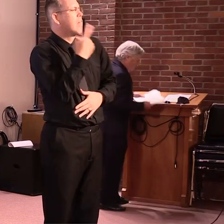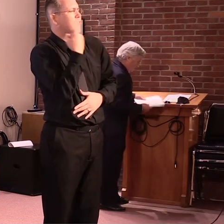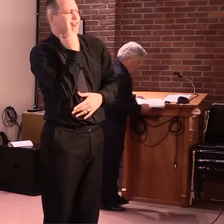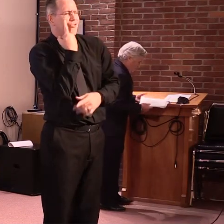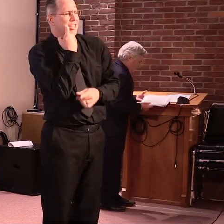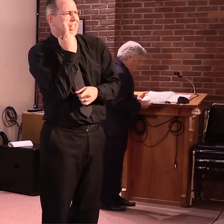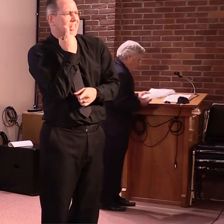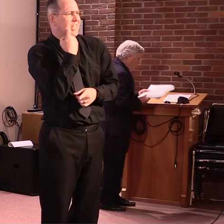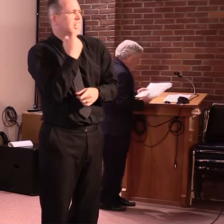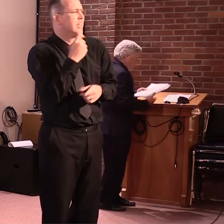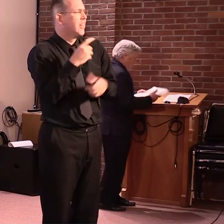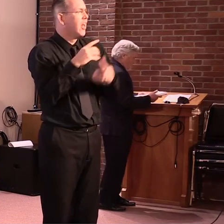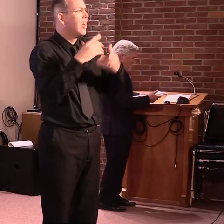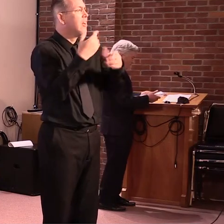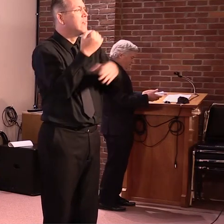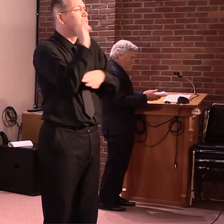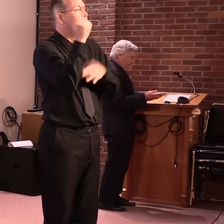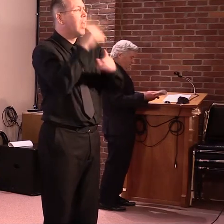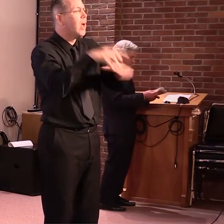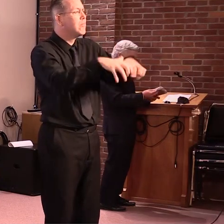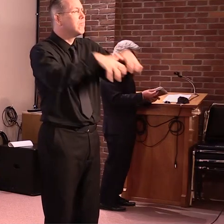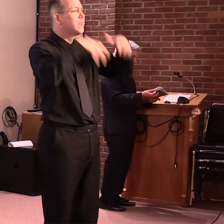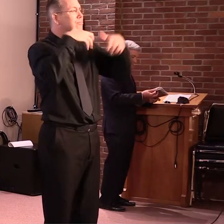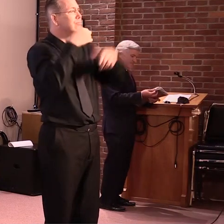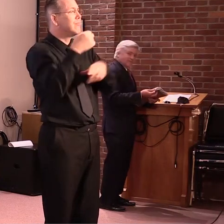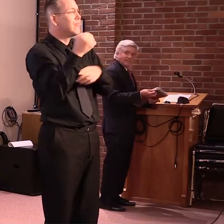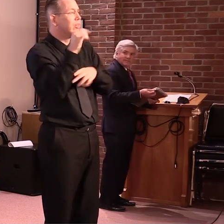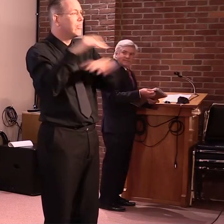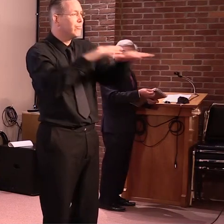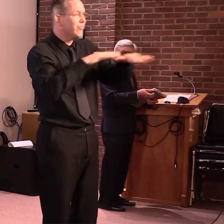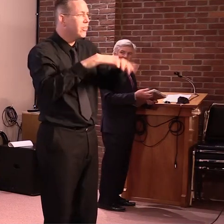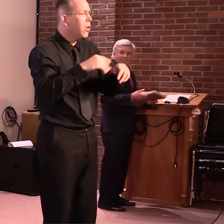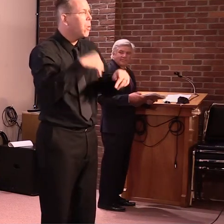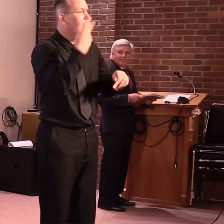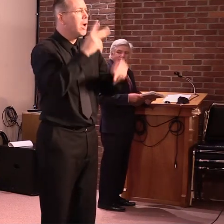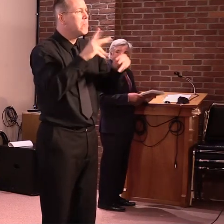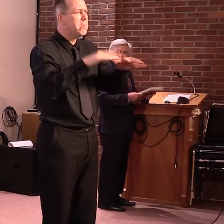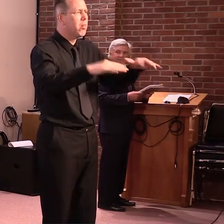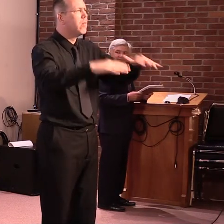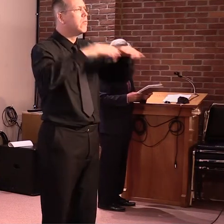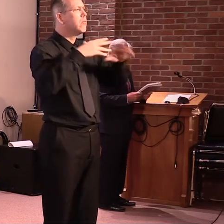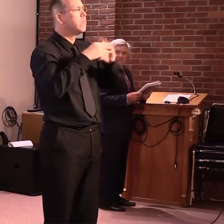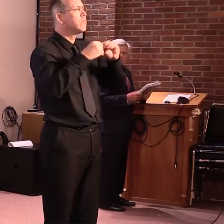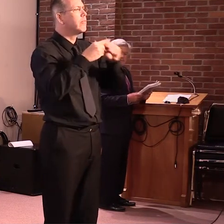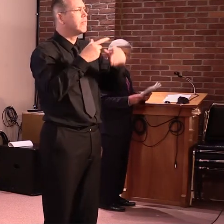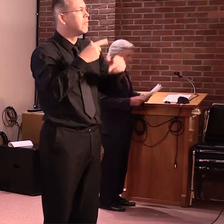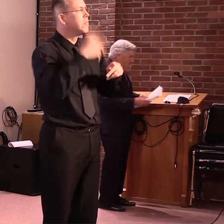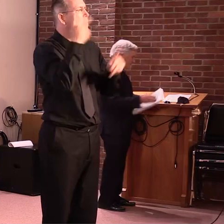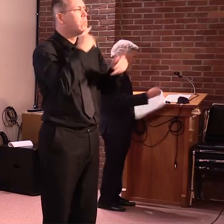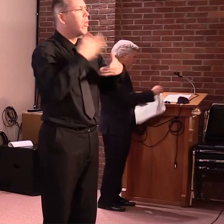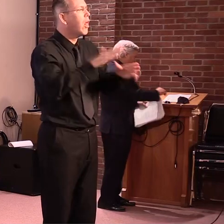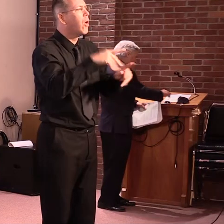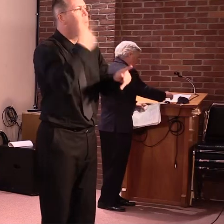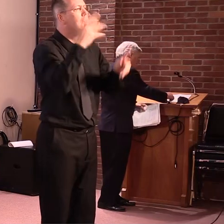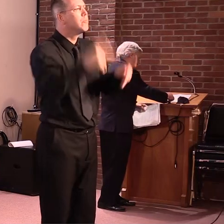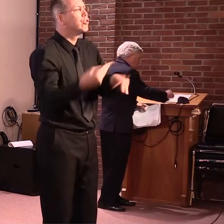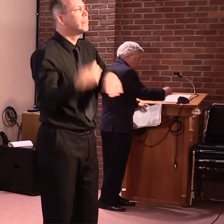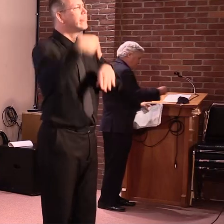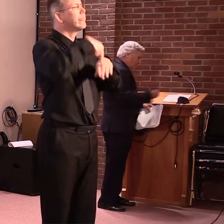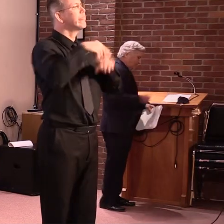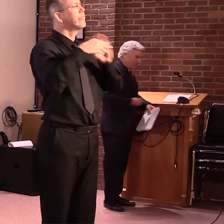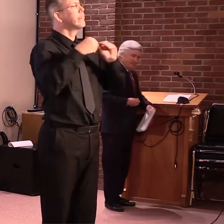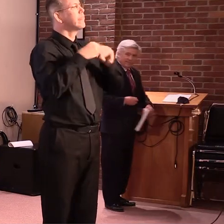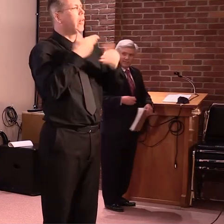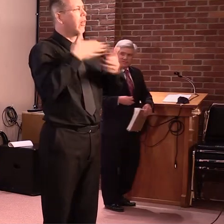that only people of a certain color were allowed to speak. I don't know. I have no knowledge of that. Obviously, we want people